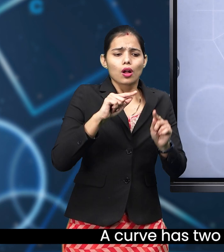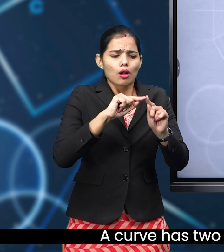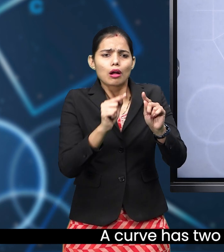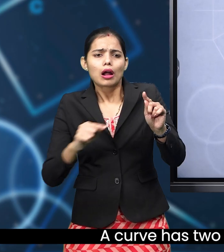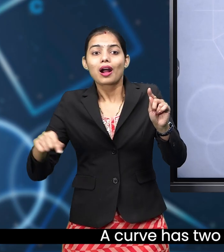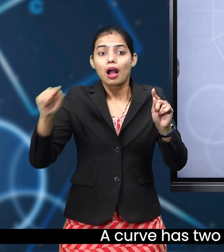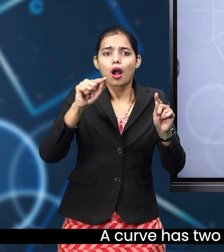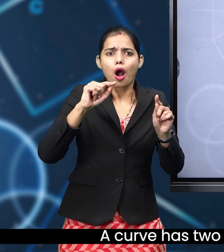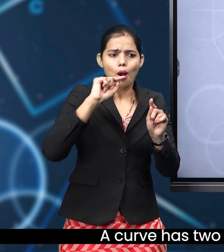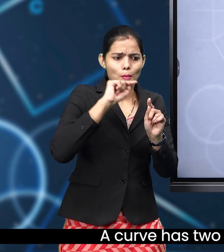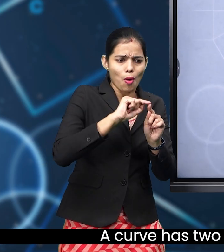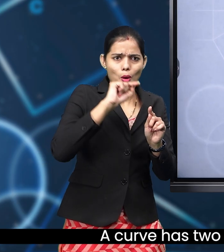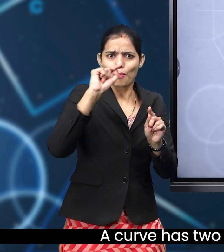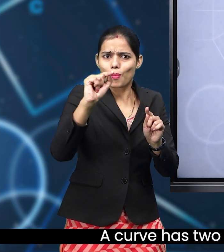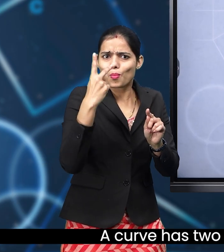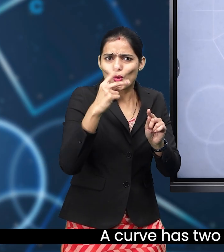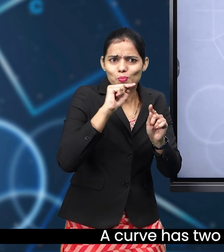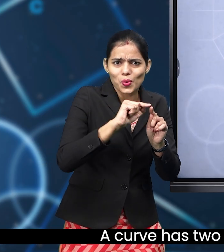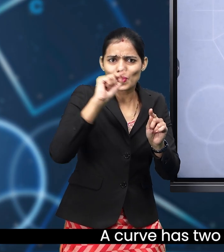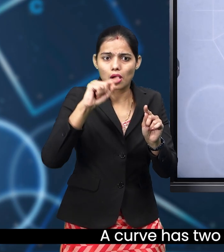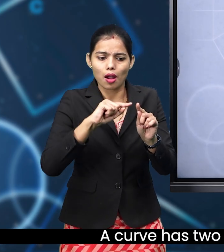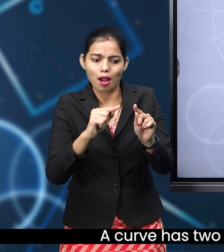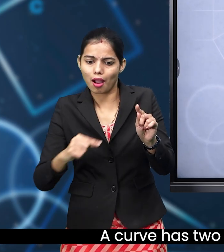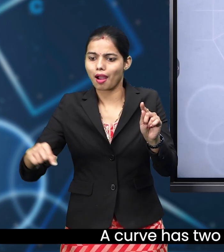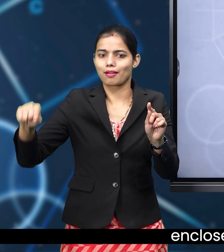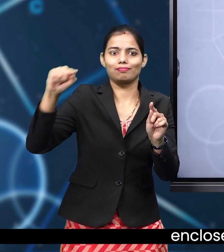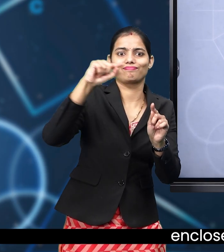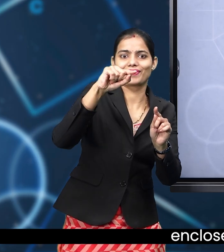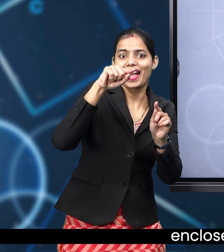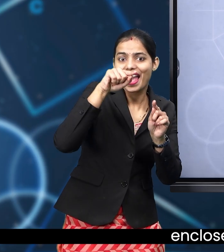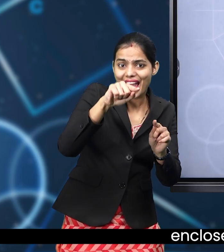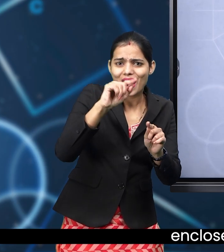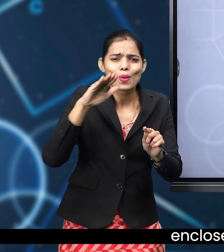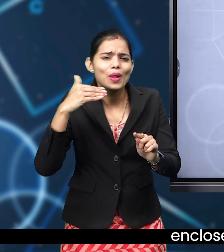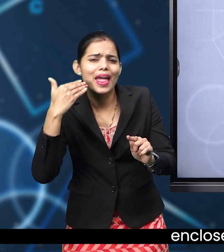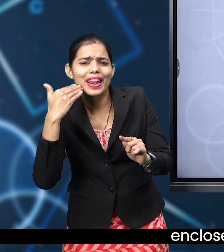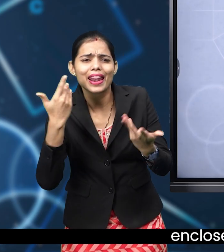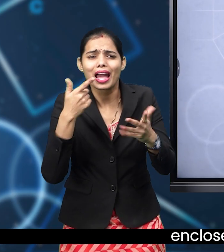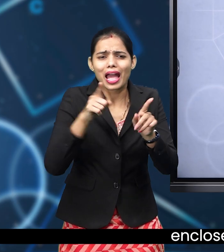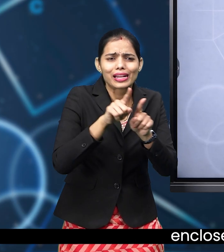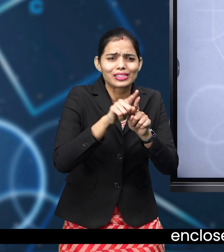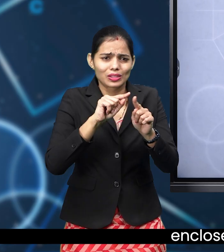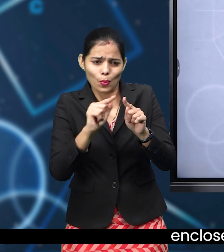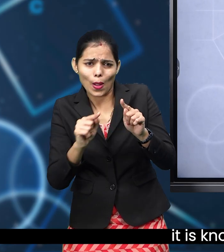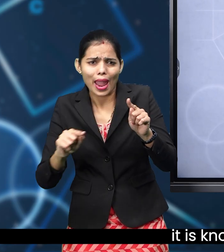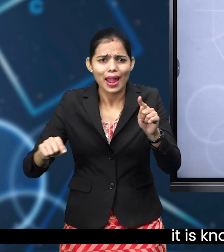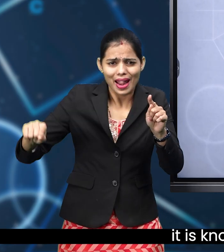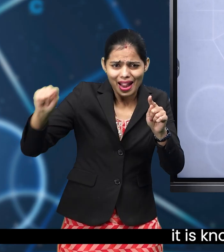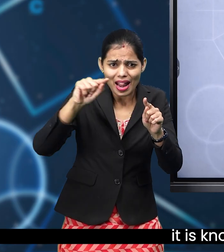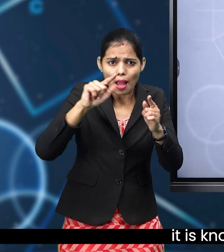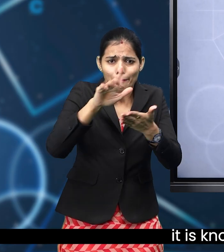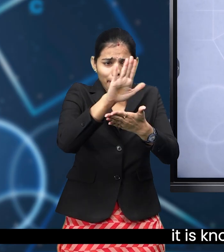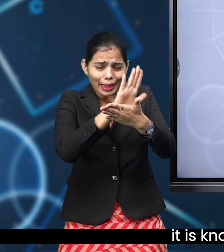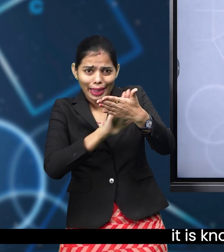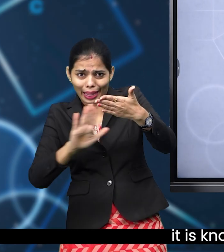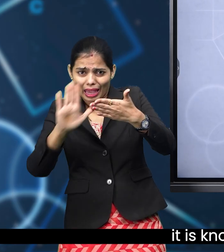A curve has two endpoints, and when it doesn't enclose the area within itself, it is known